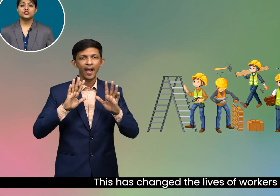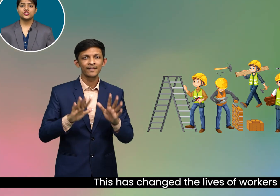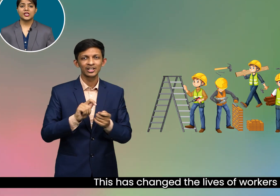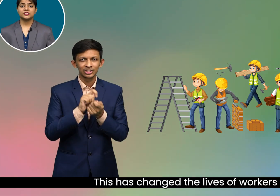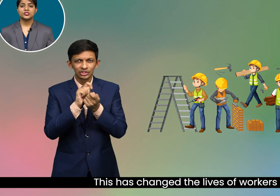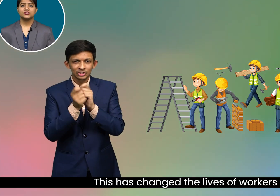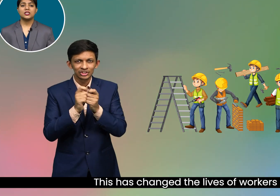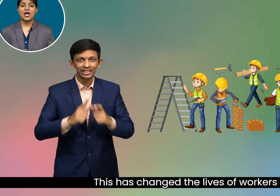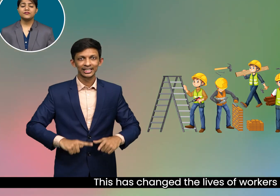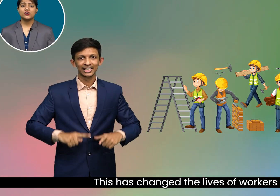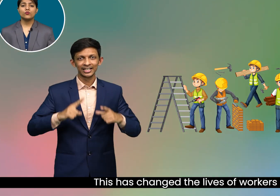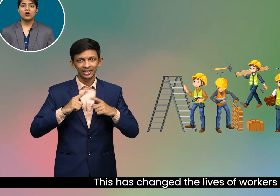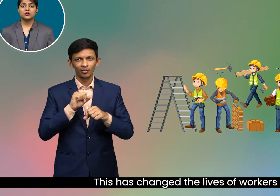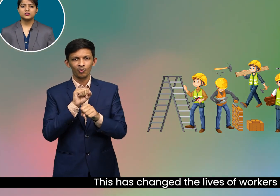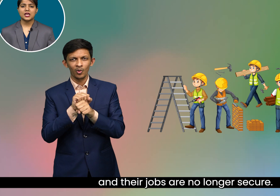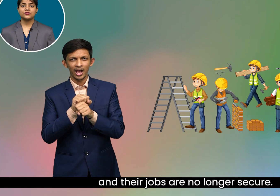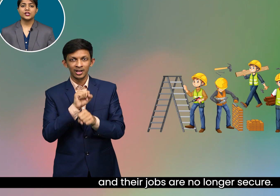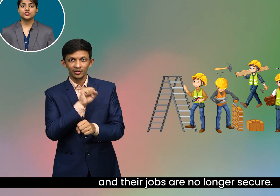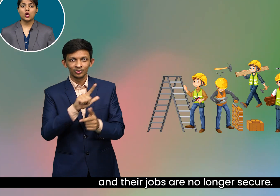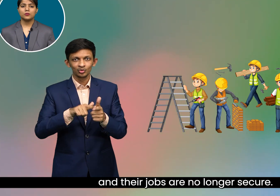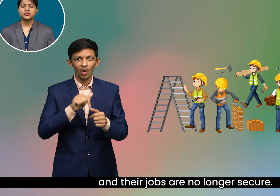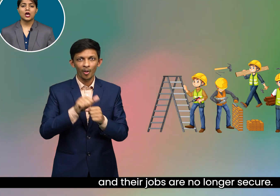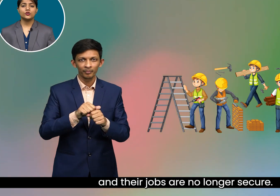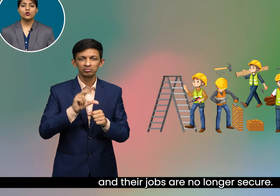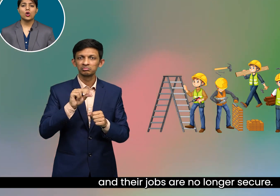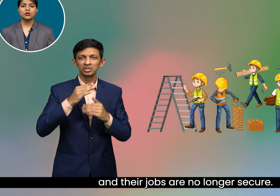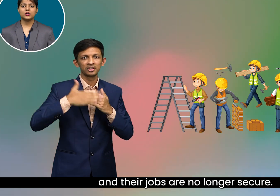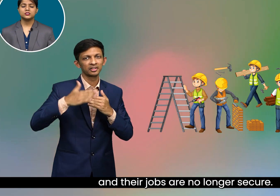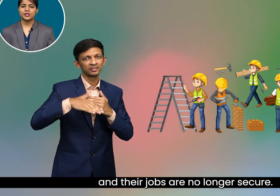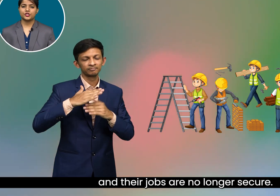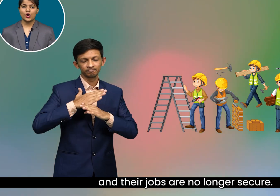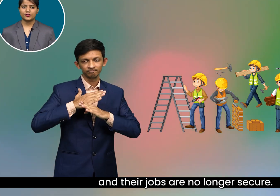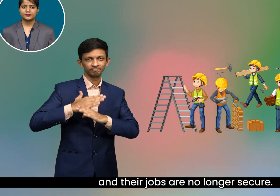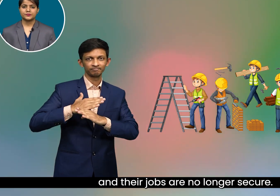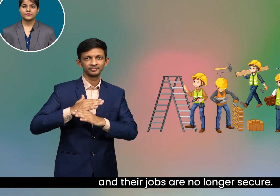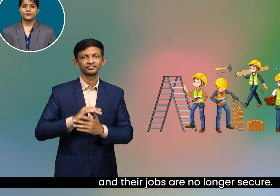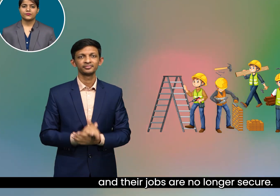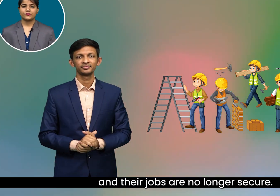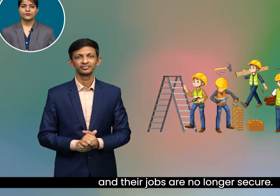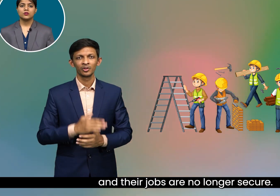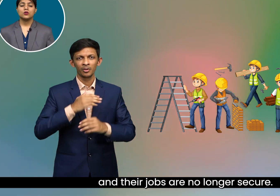This has changed the lives of workers and their jobs are no longer secure.